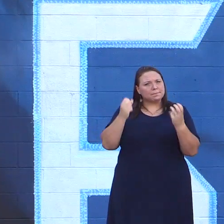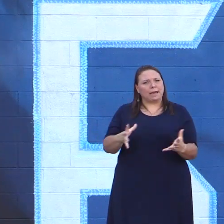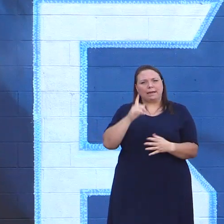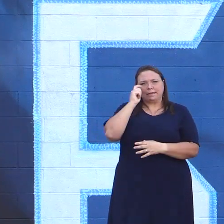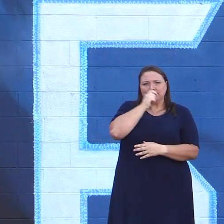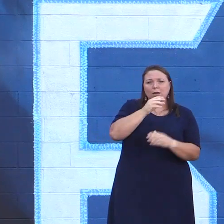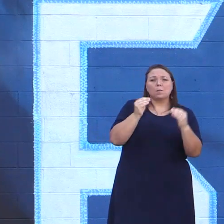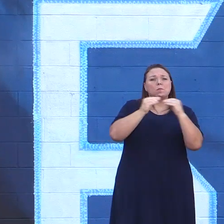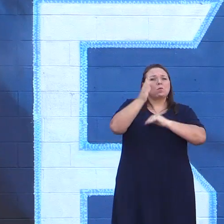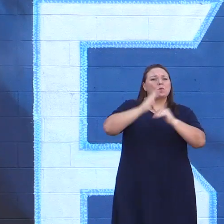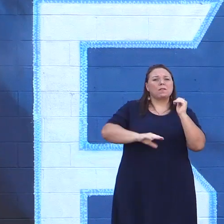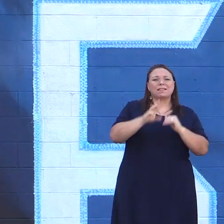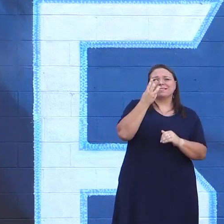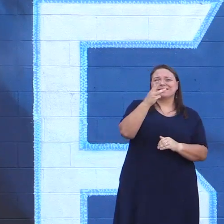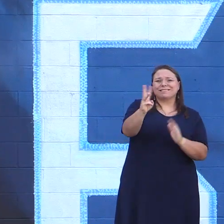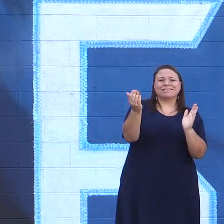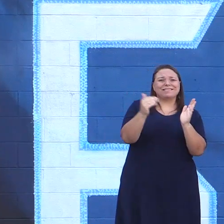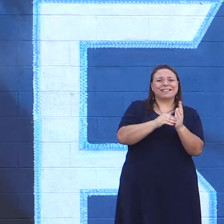over 16,000.